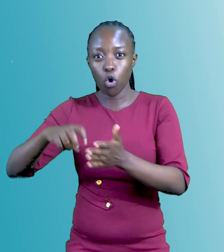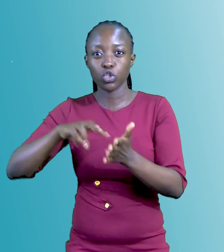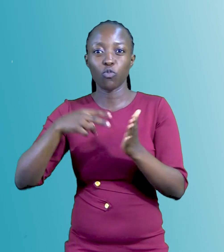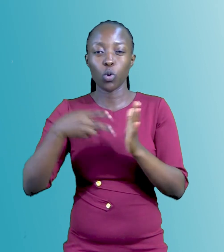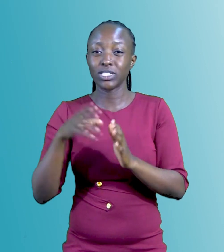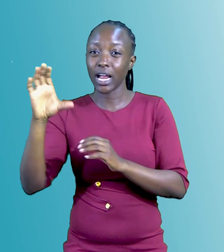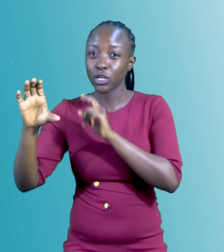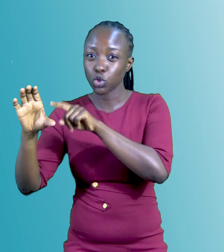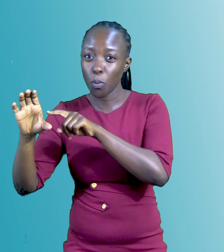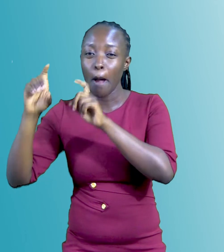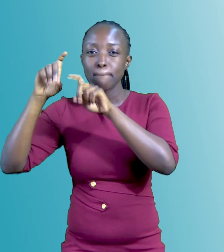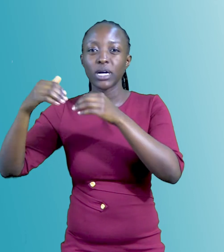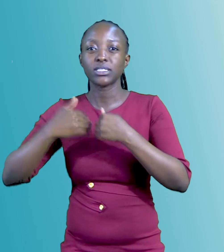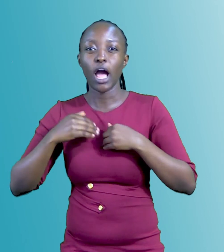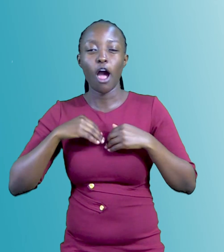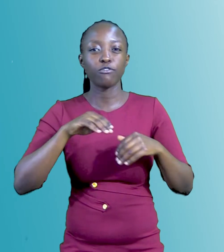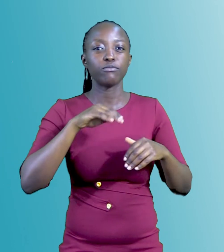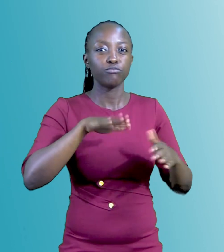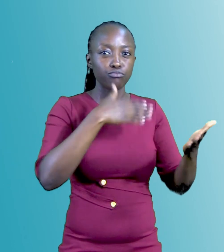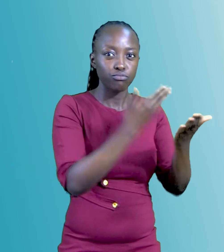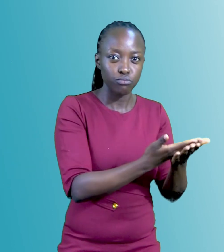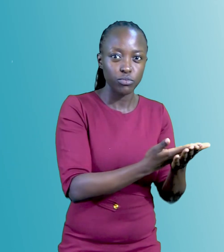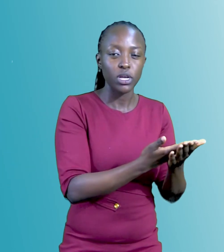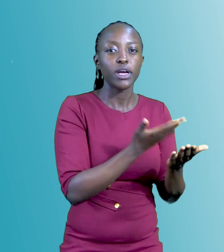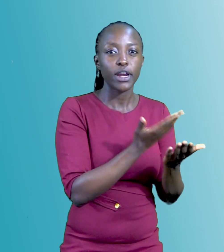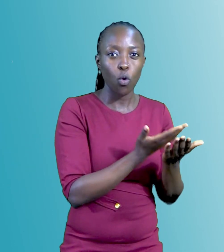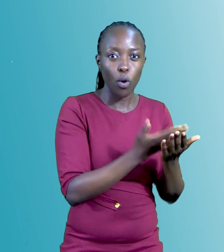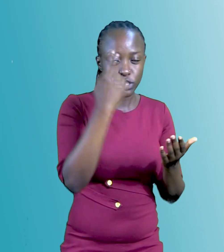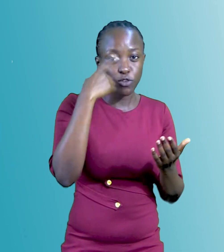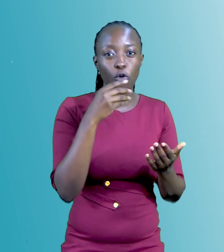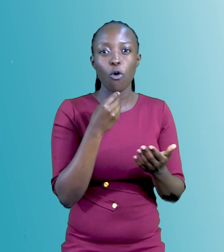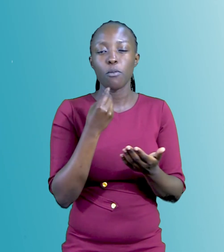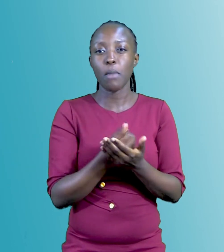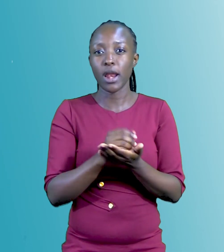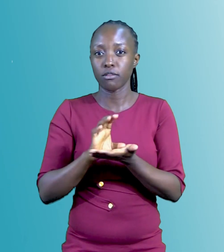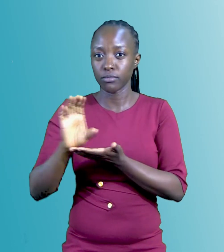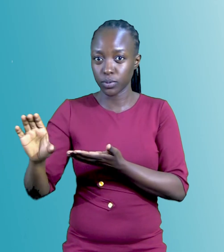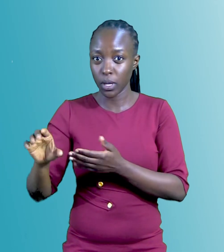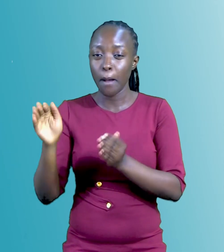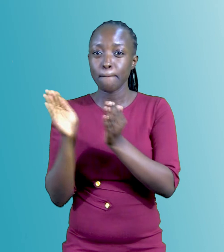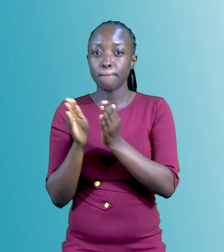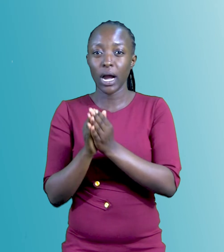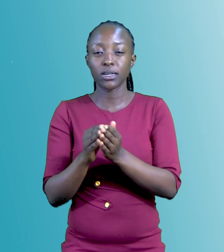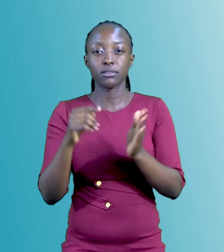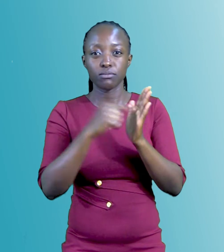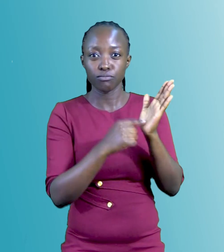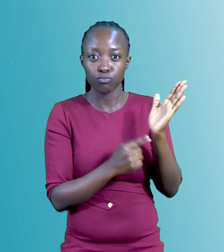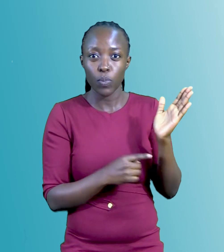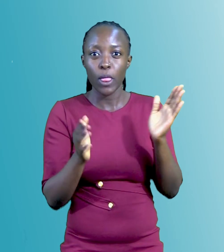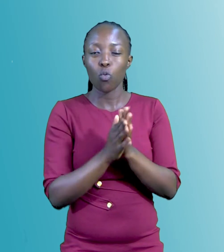submit a request for funds disbursements, financial reports, bank statements, and bank details. Please note that this